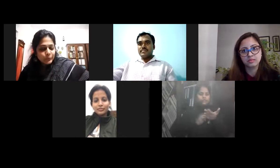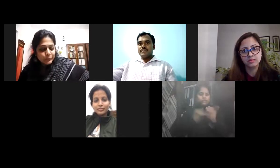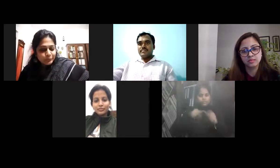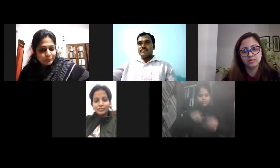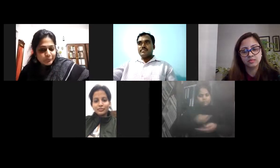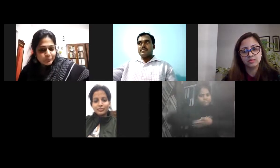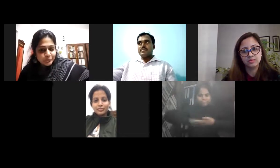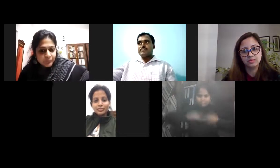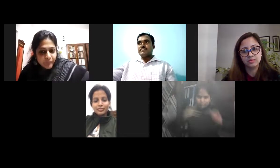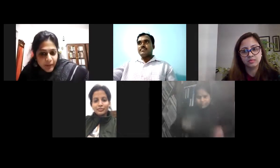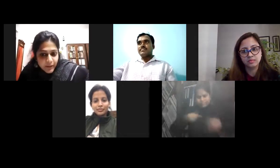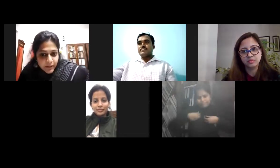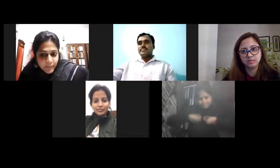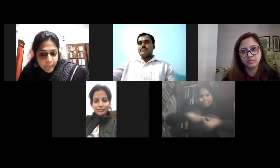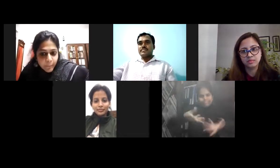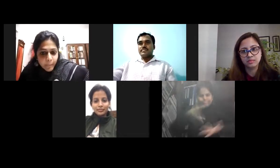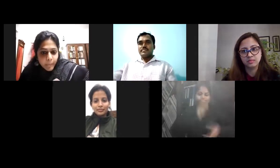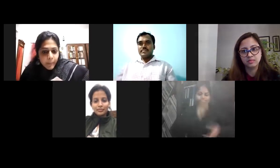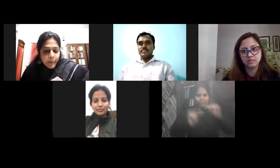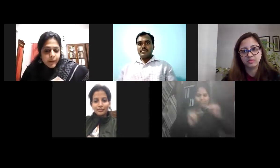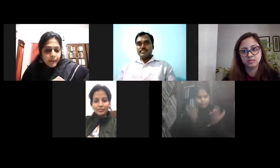to you. Yeah.